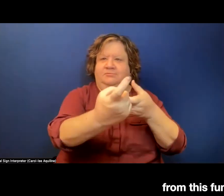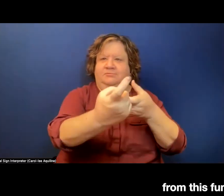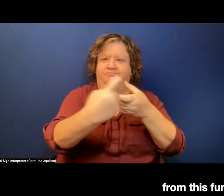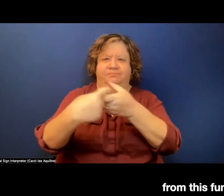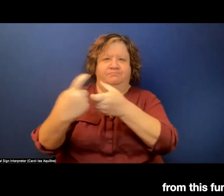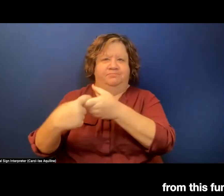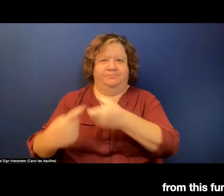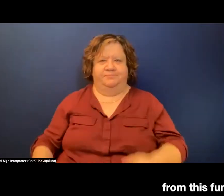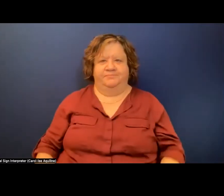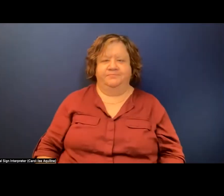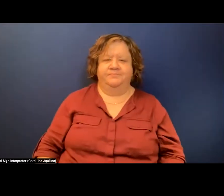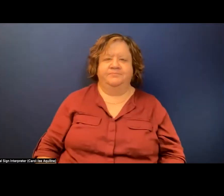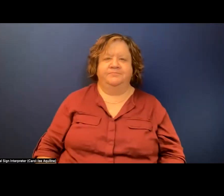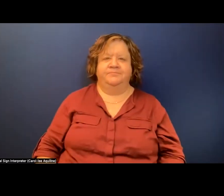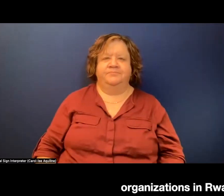4 from